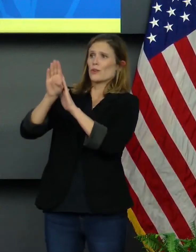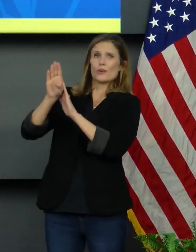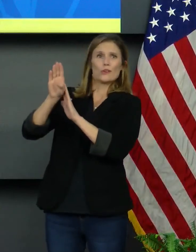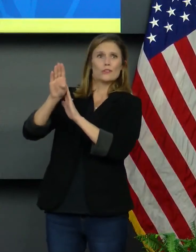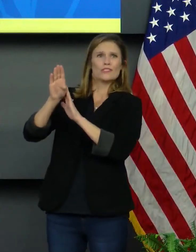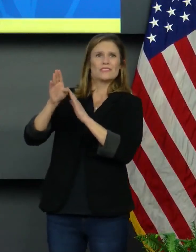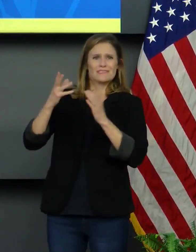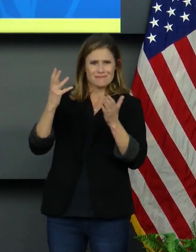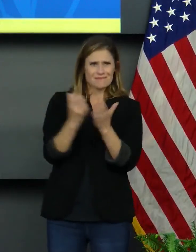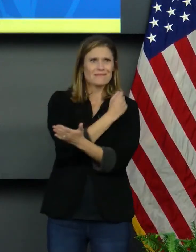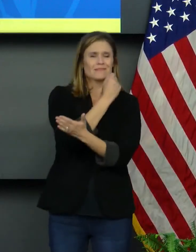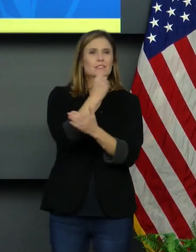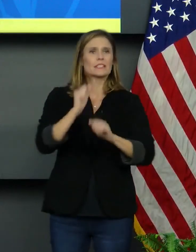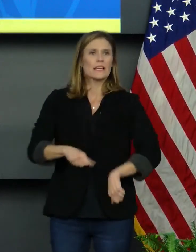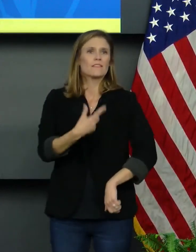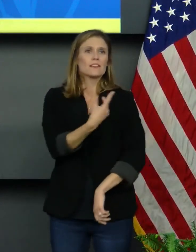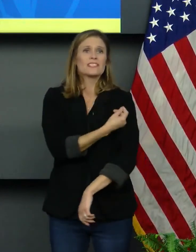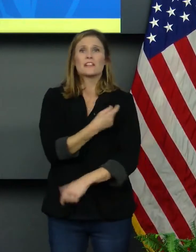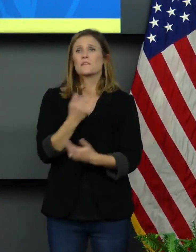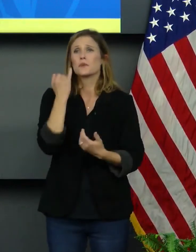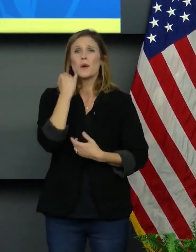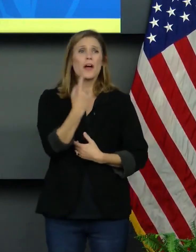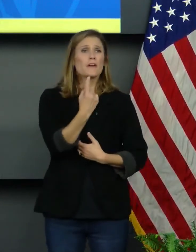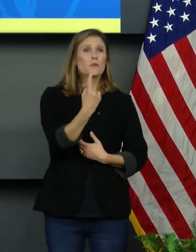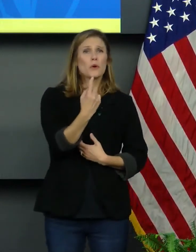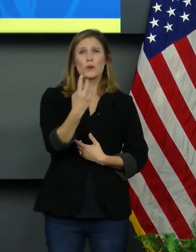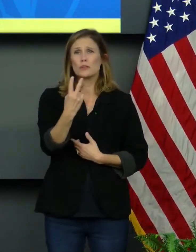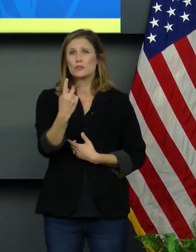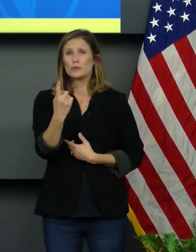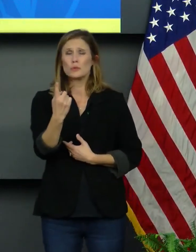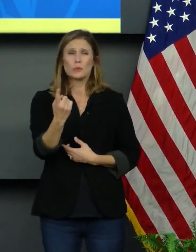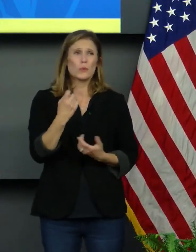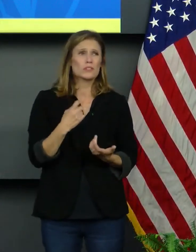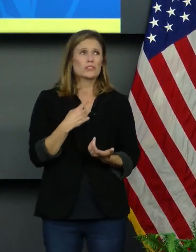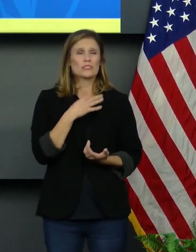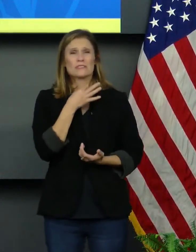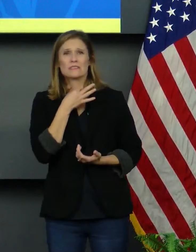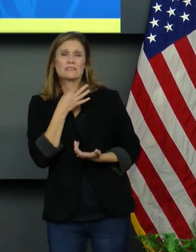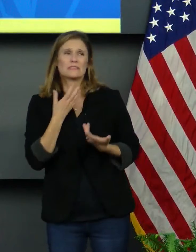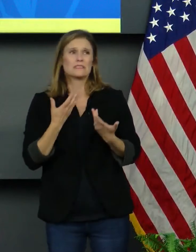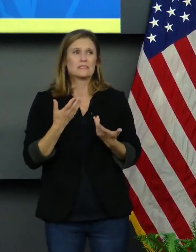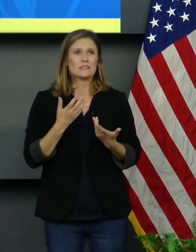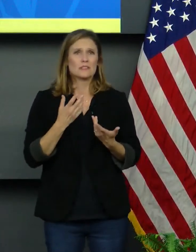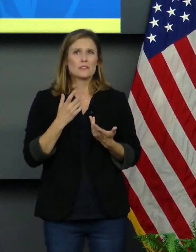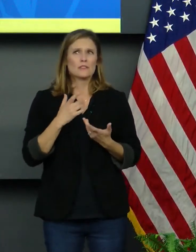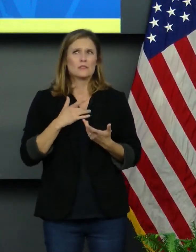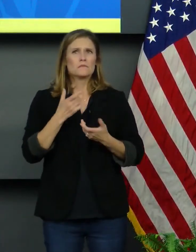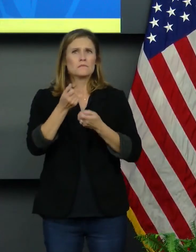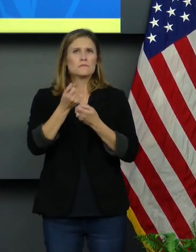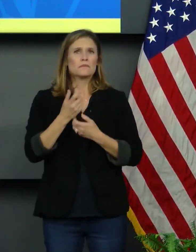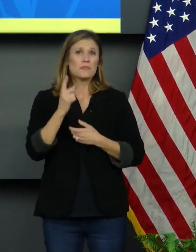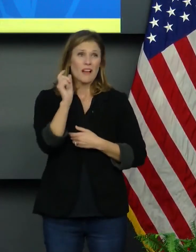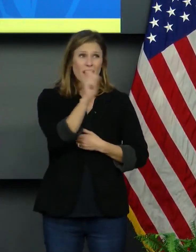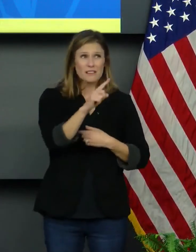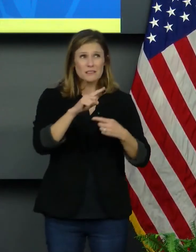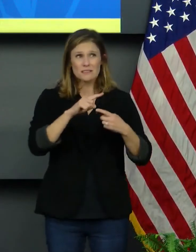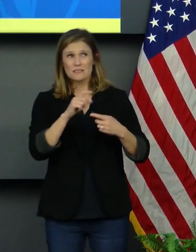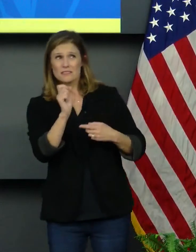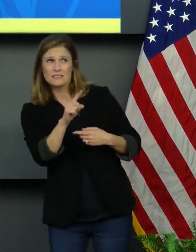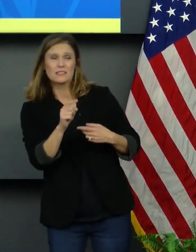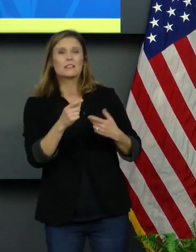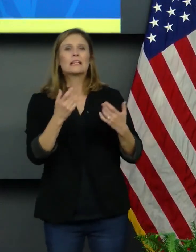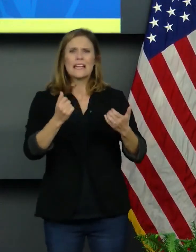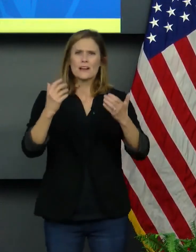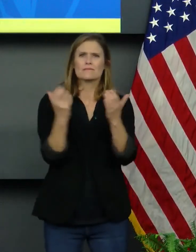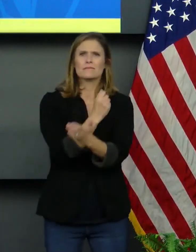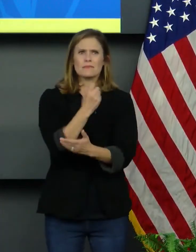it's still time. If you have one or two questions left that you need answered to make you feel comfortable with getting the vaccine, now